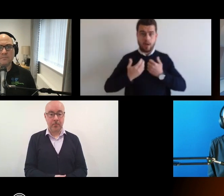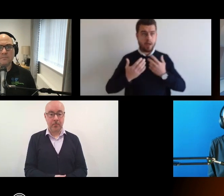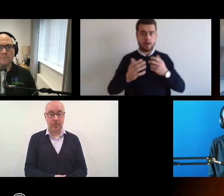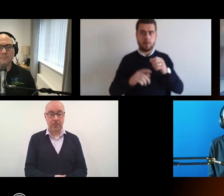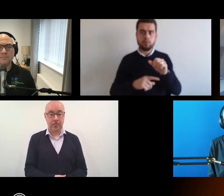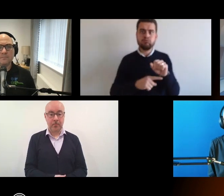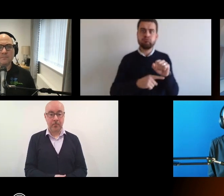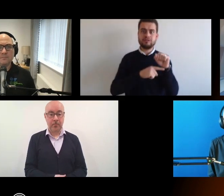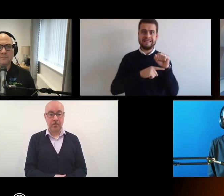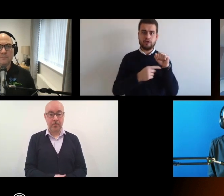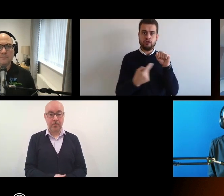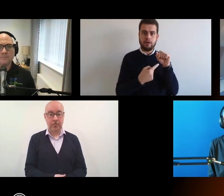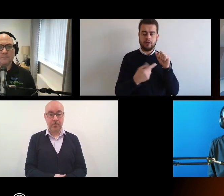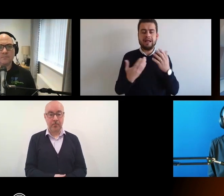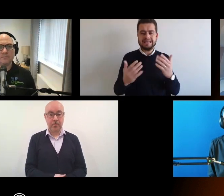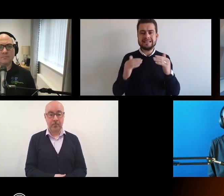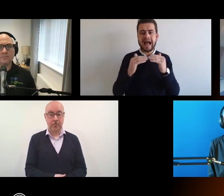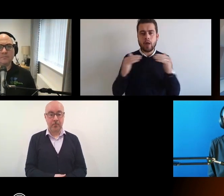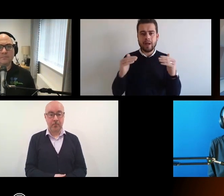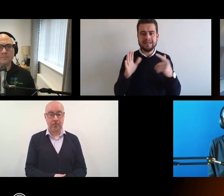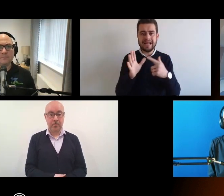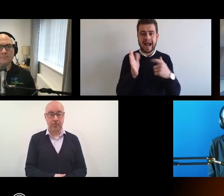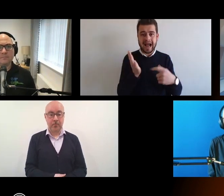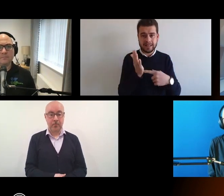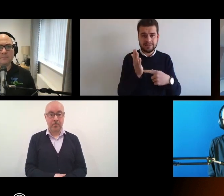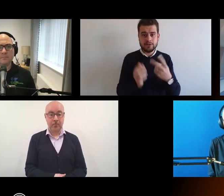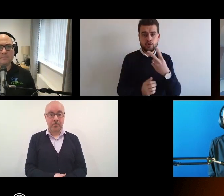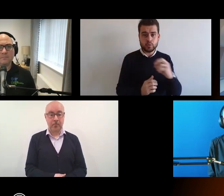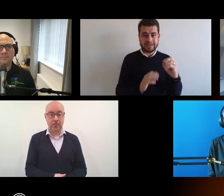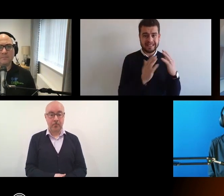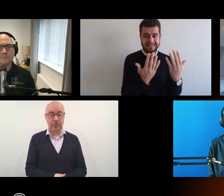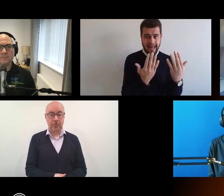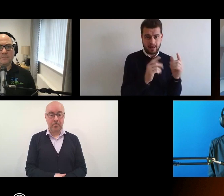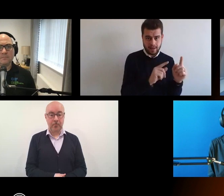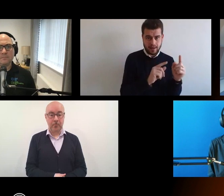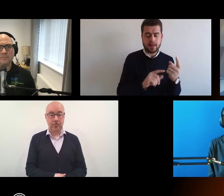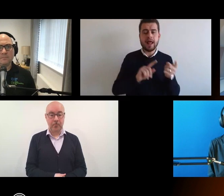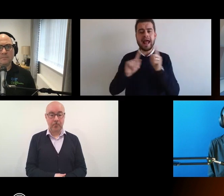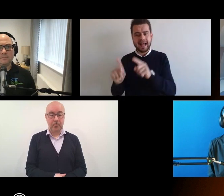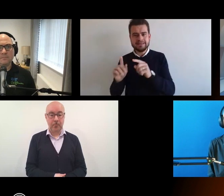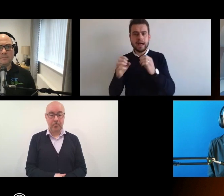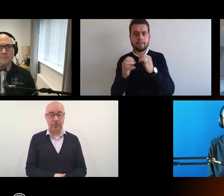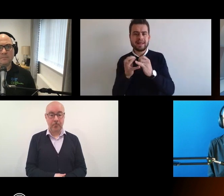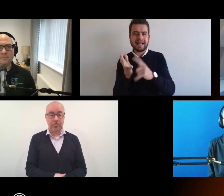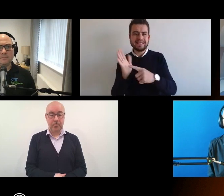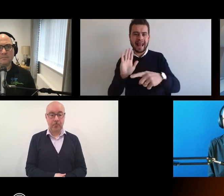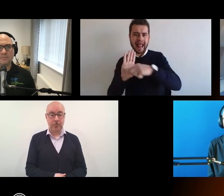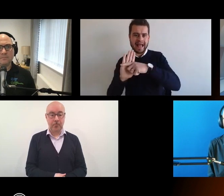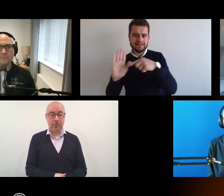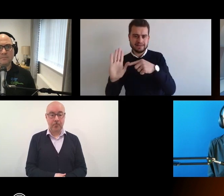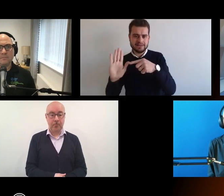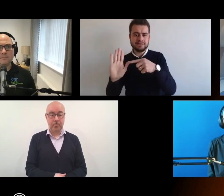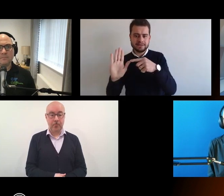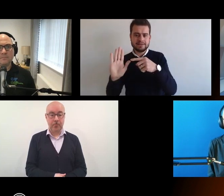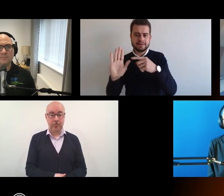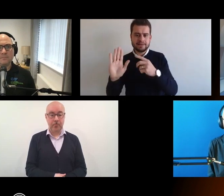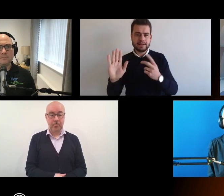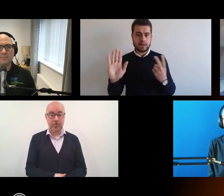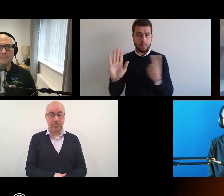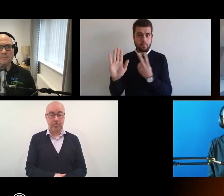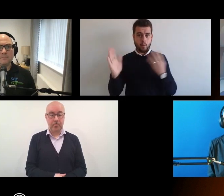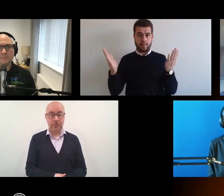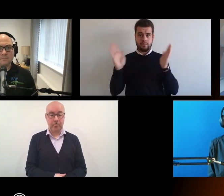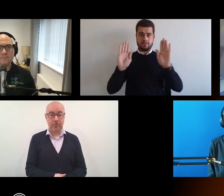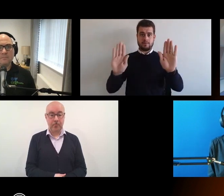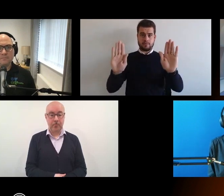At the moment, our protection is the Equality Act 2010 and the BSL Act